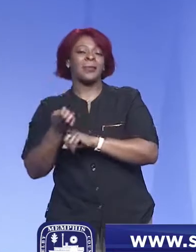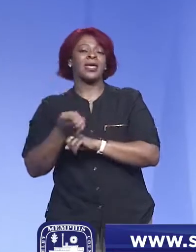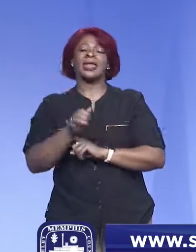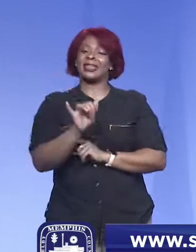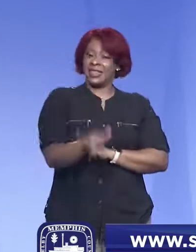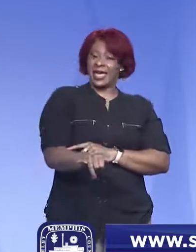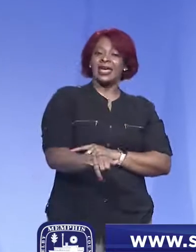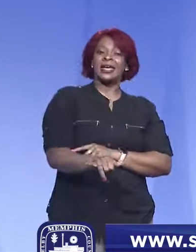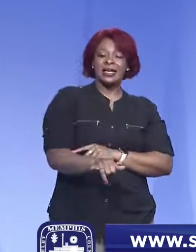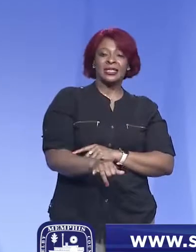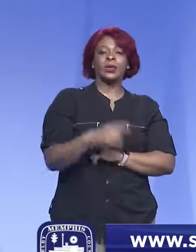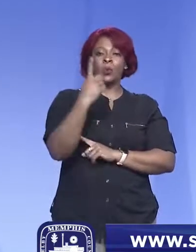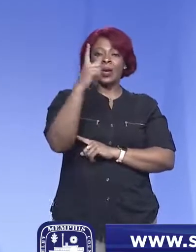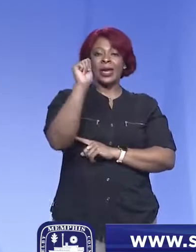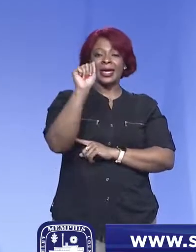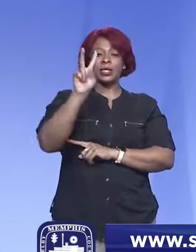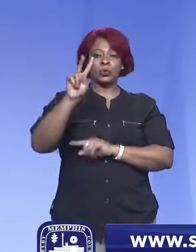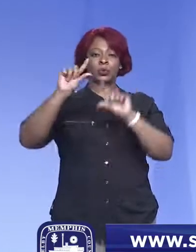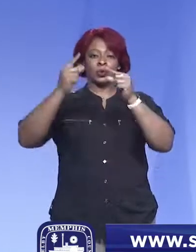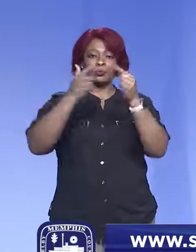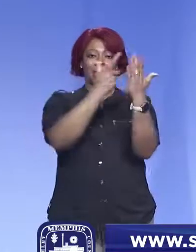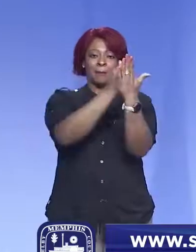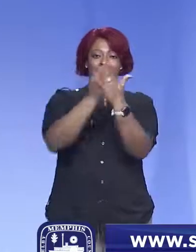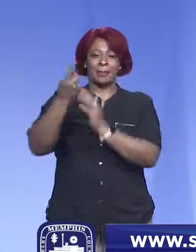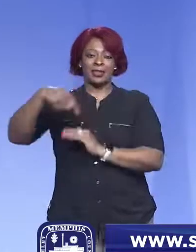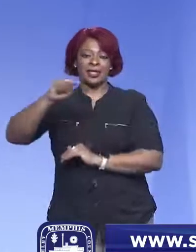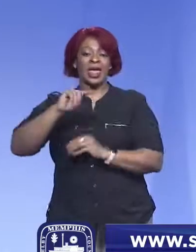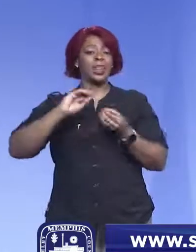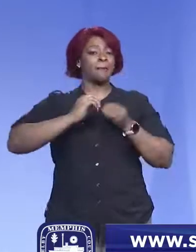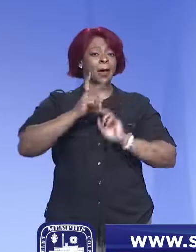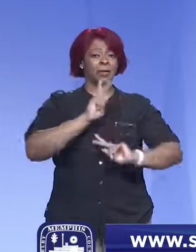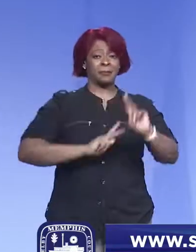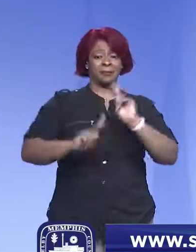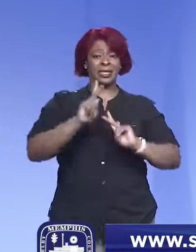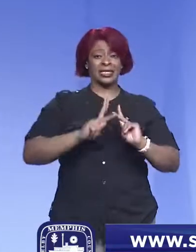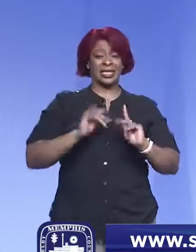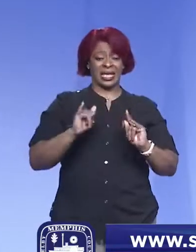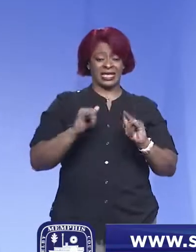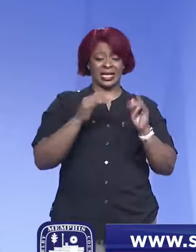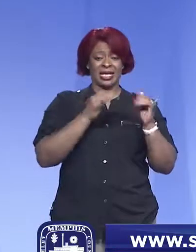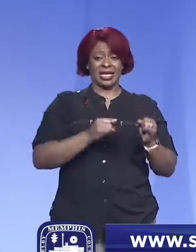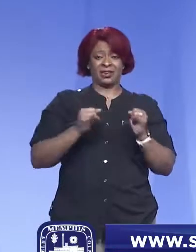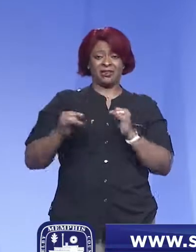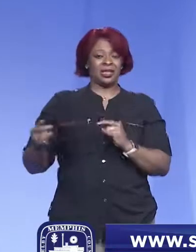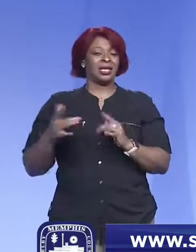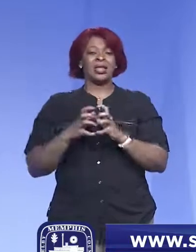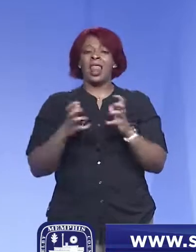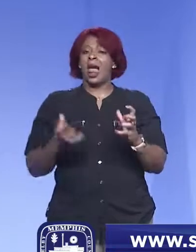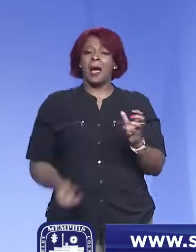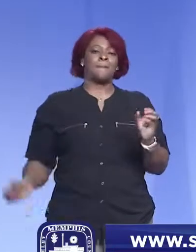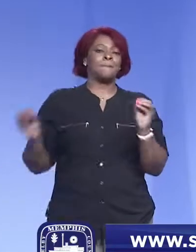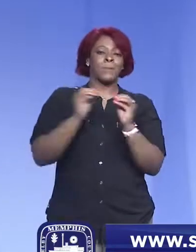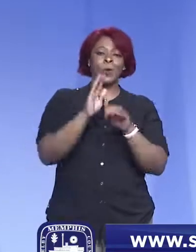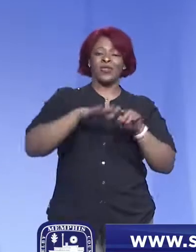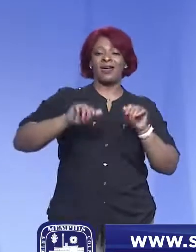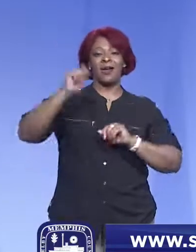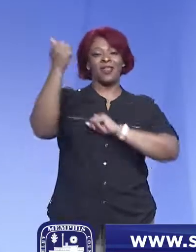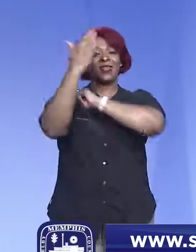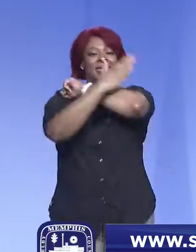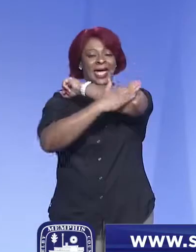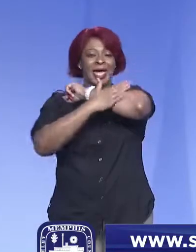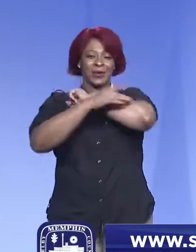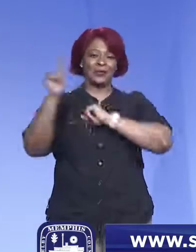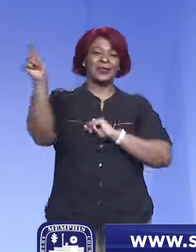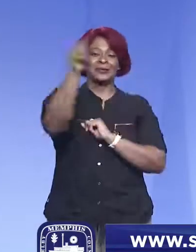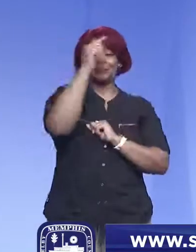that are in the 1A2 group. The population of such individuals here is just much greater than what it is in